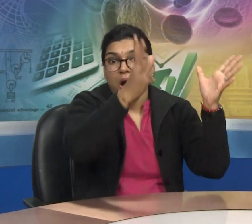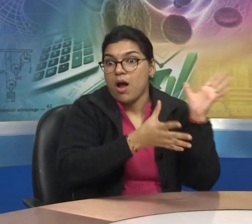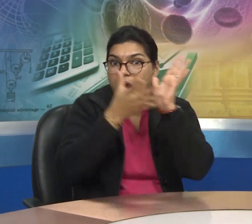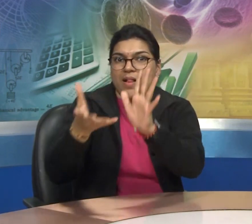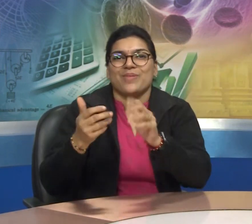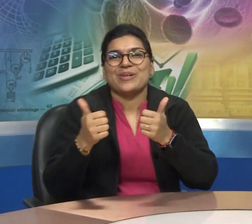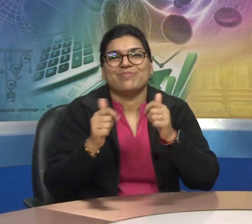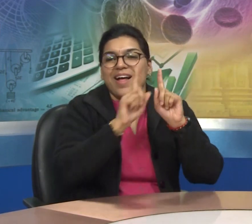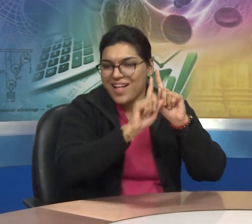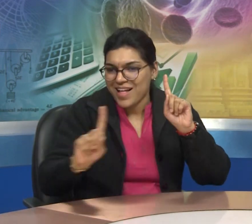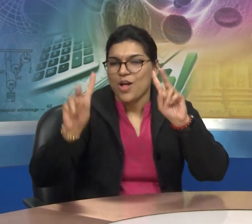book.